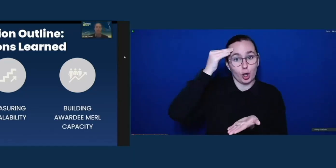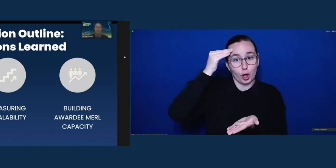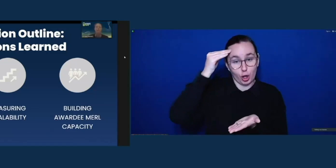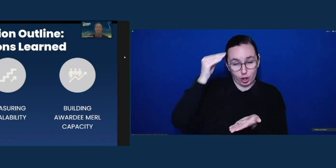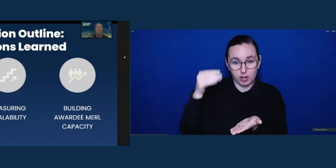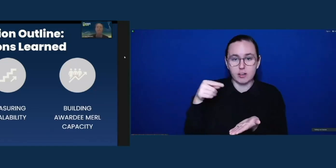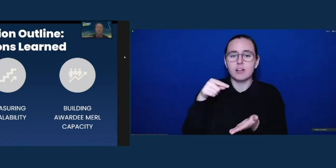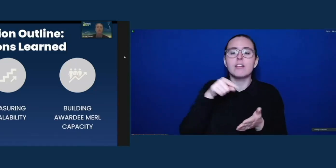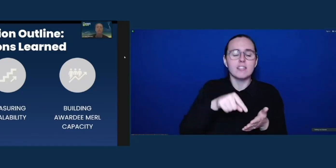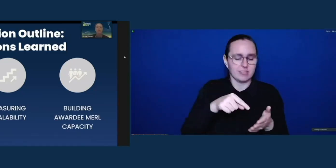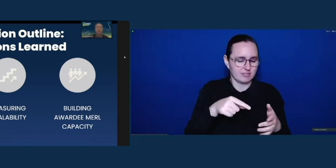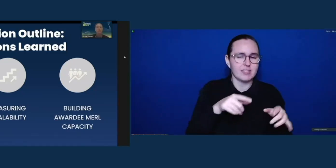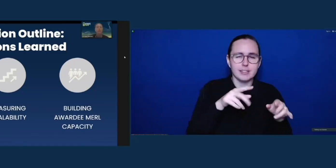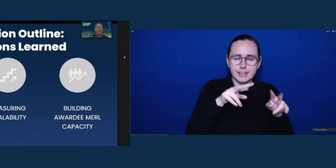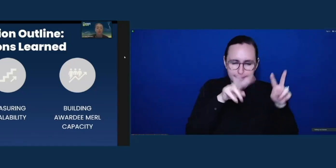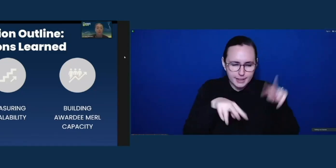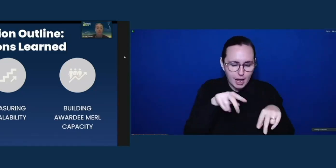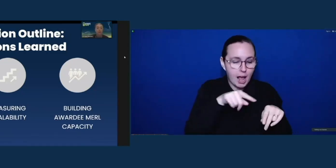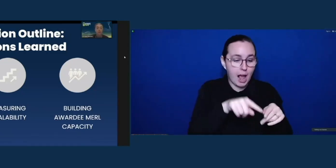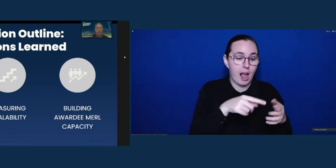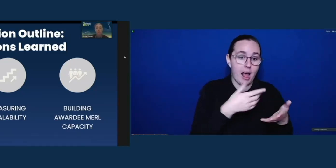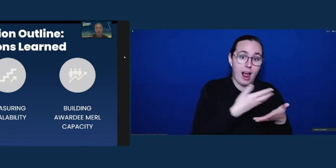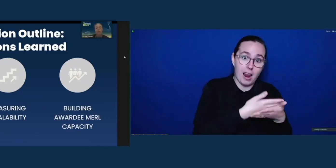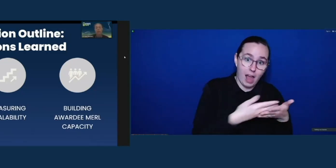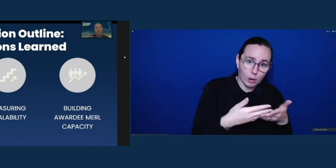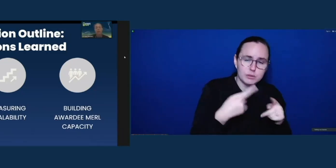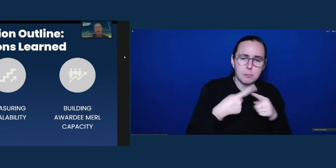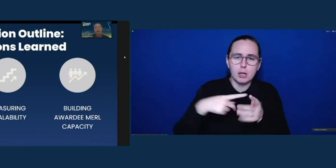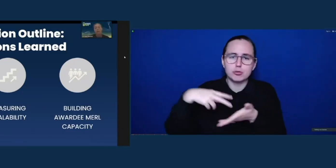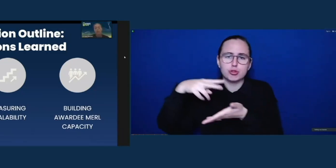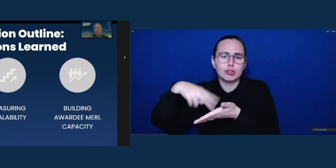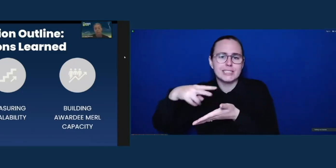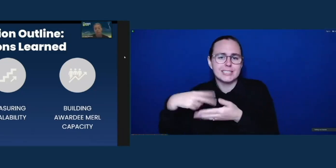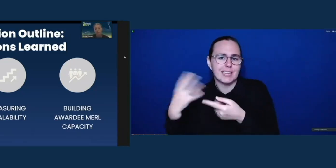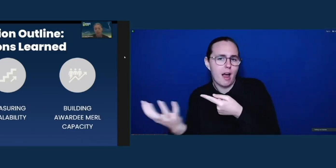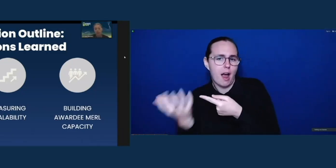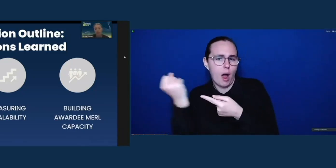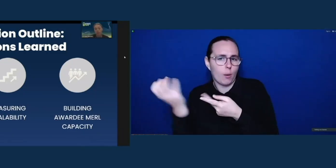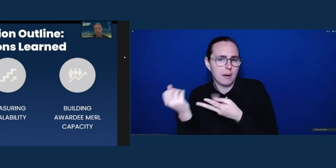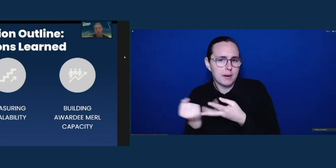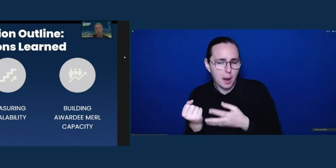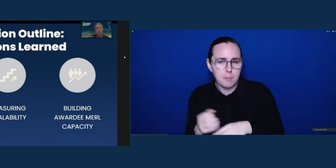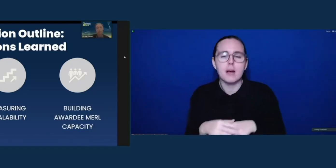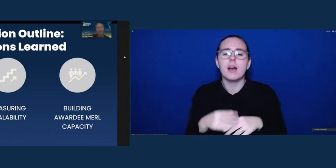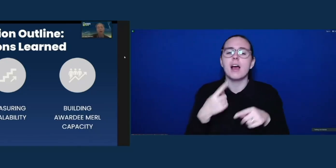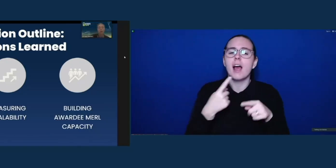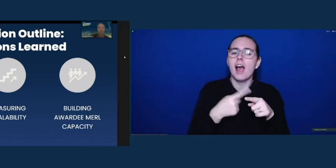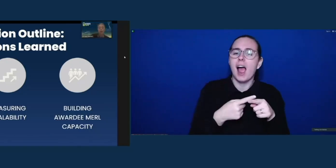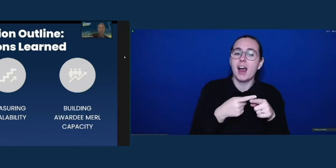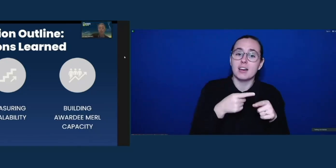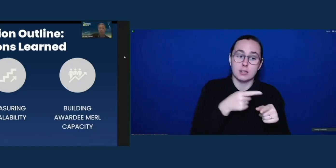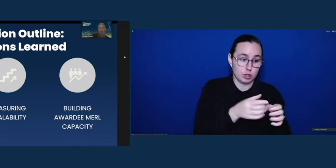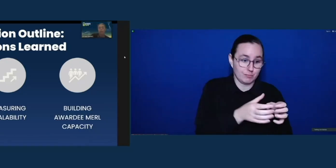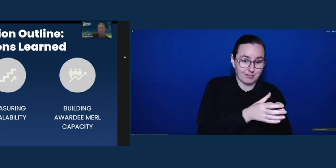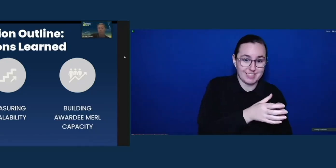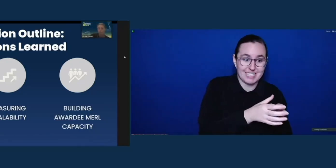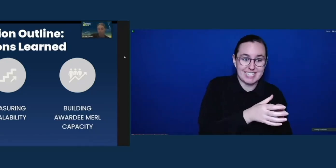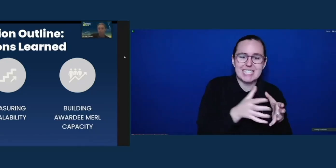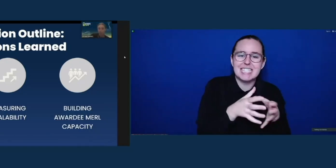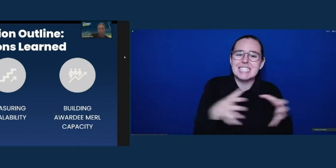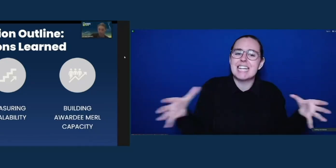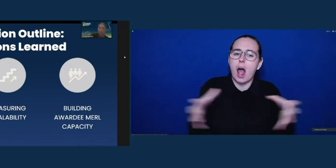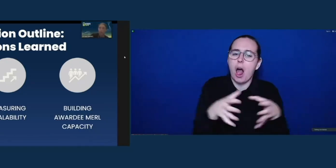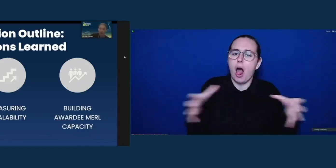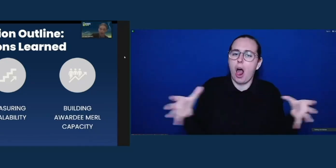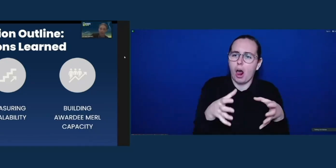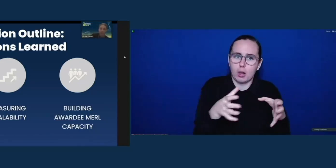of our lessons learned around measuring scalability of EdTech projects, and some lessons learned around building awardee monitoring, evaluation, research,